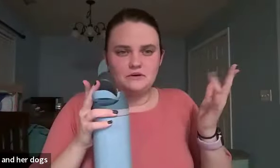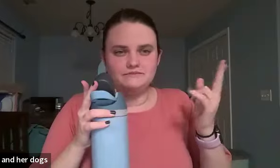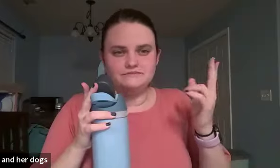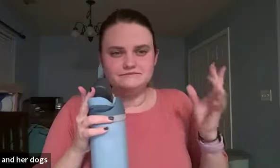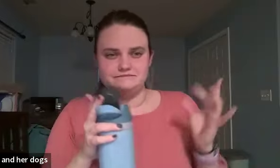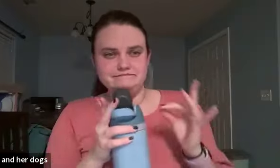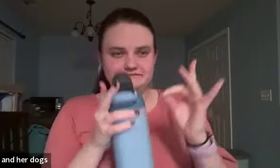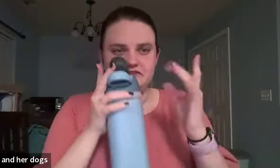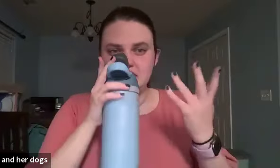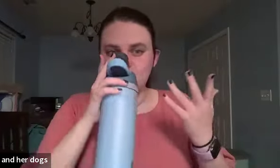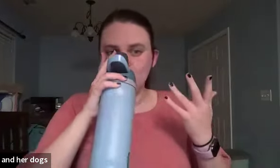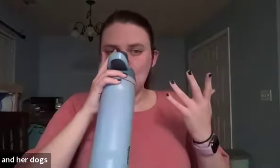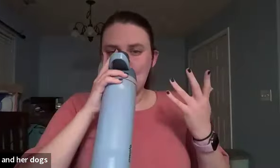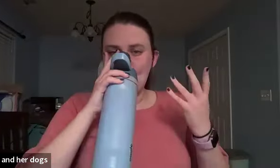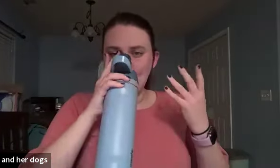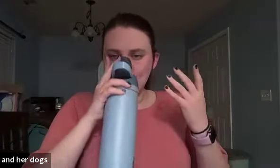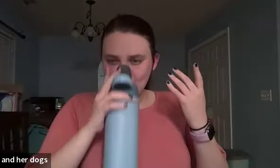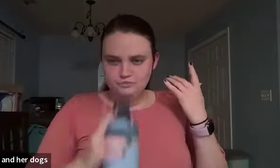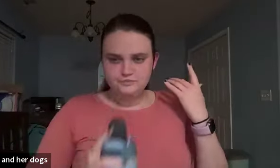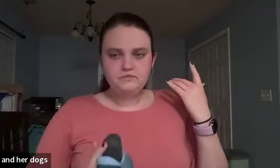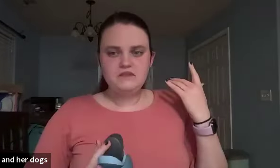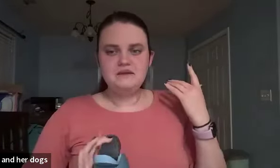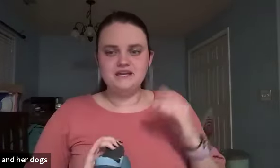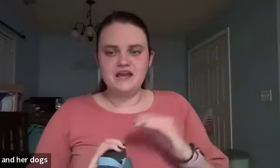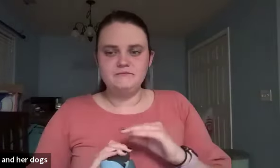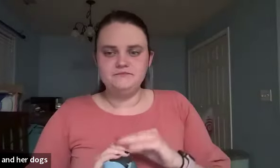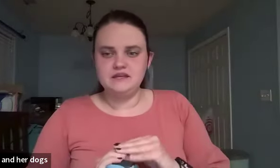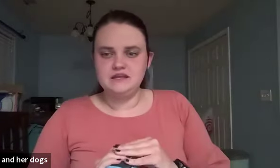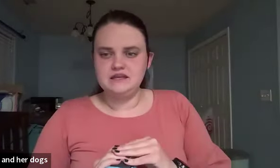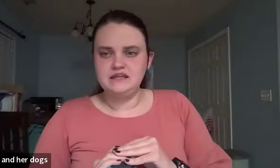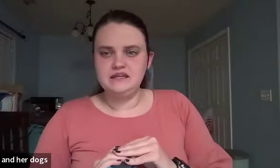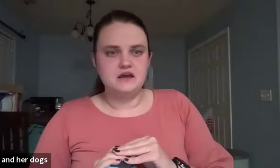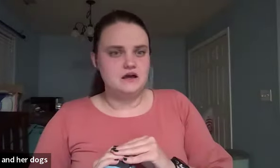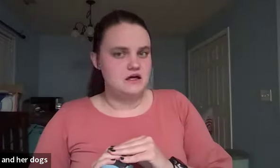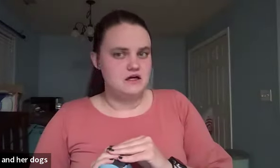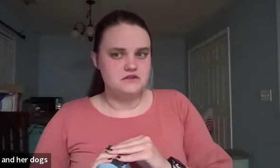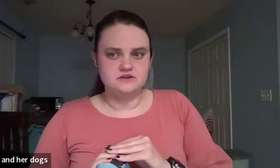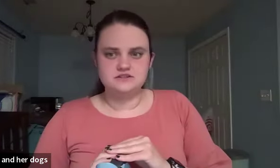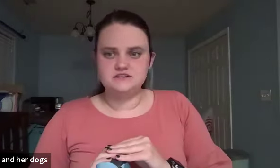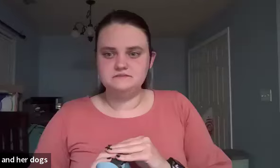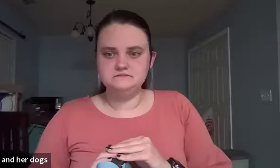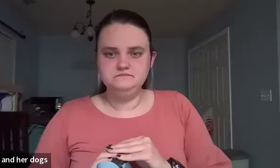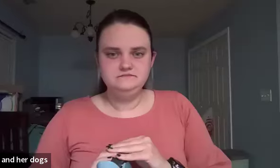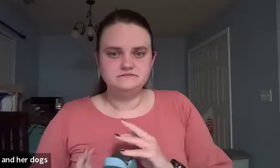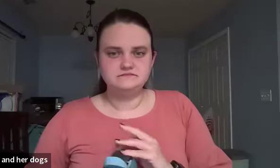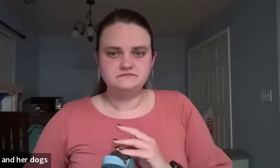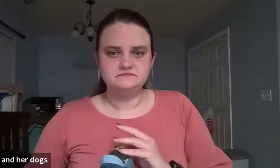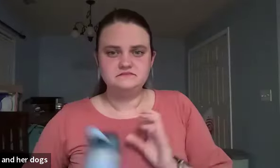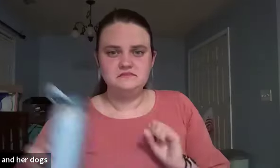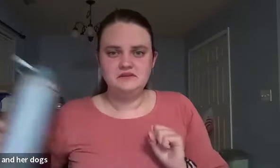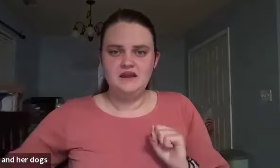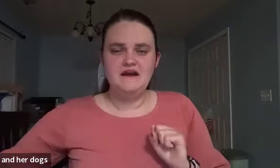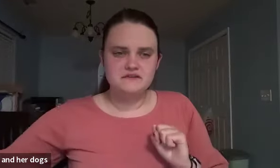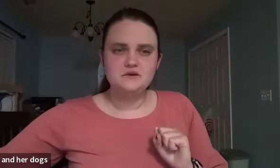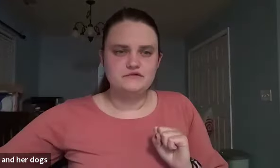more fun. But yeah, any others? I feel like we